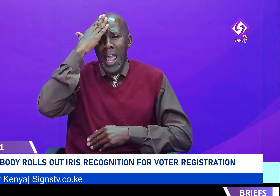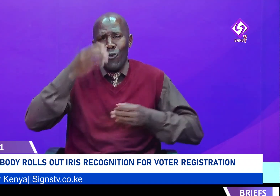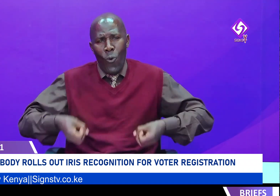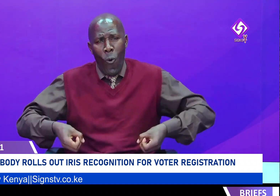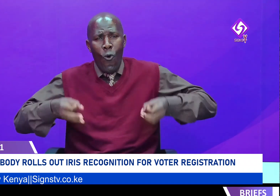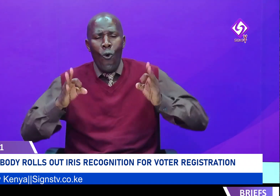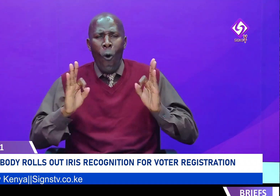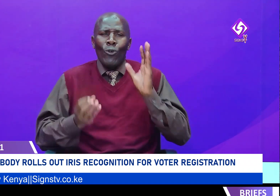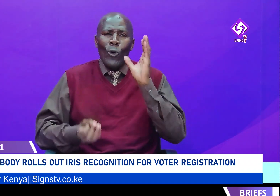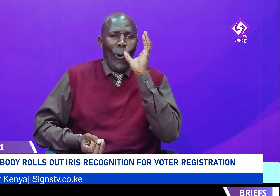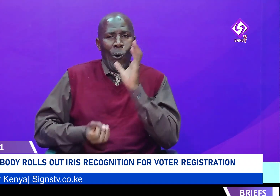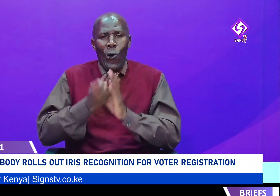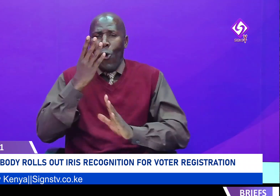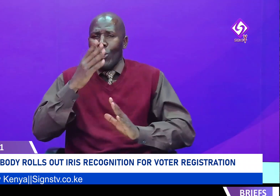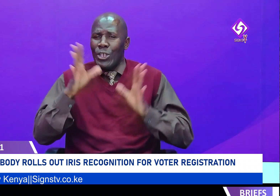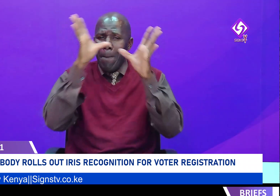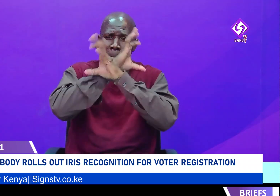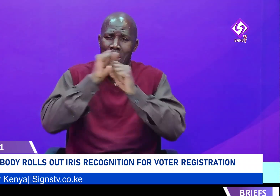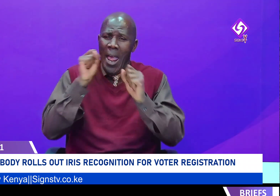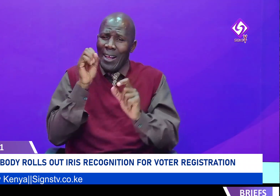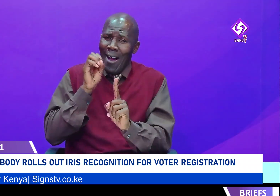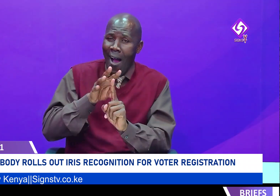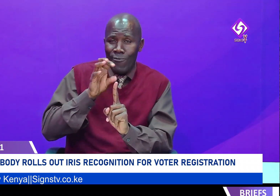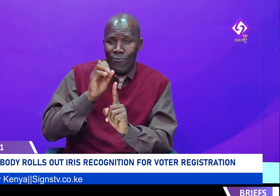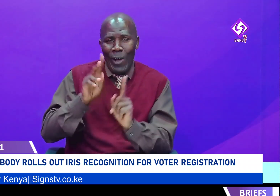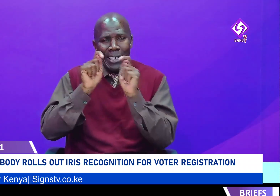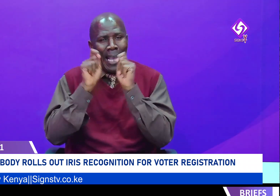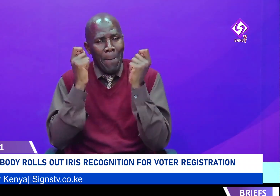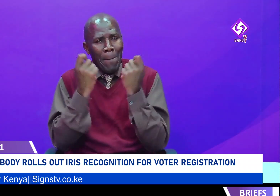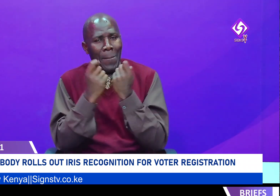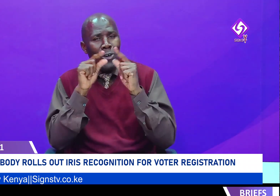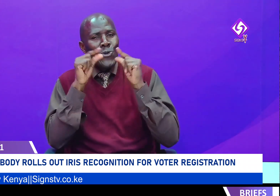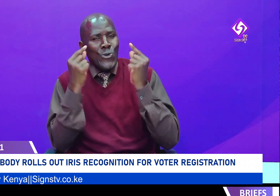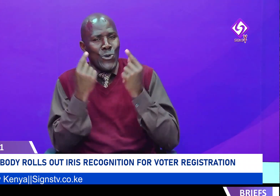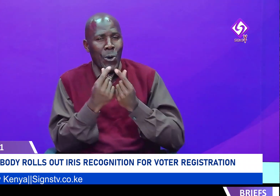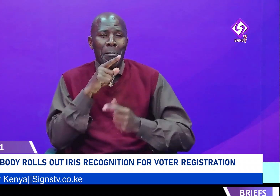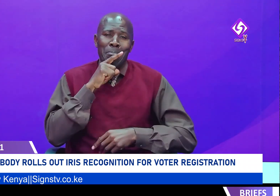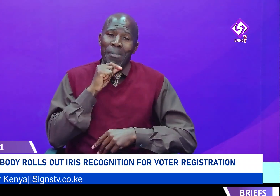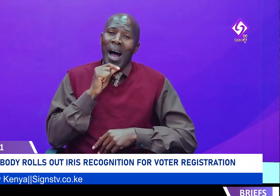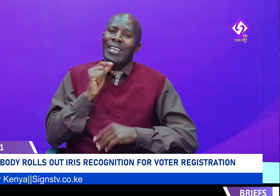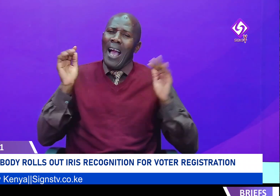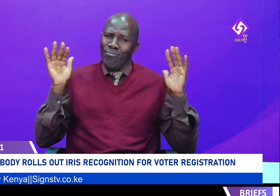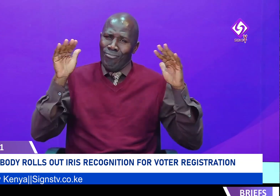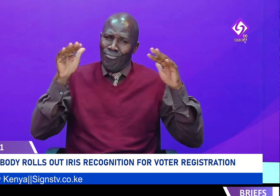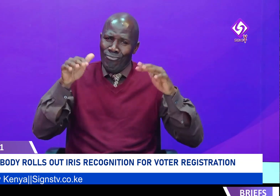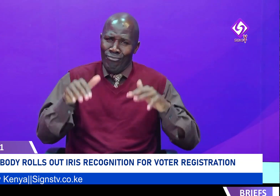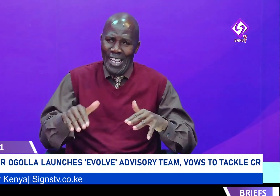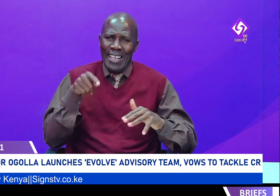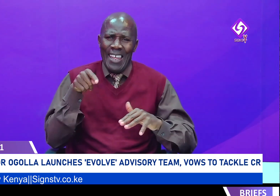Professor Fred Ogolla on Monday officially launched his presidential advisory team, a group he